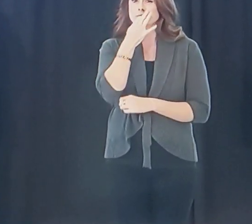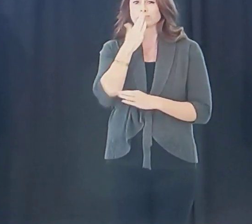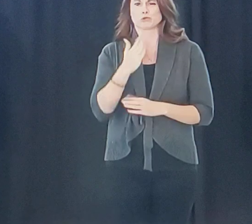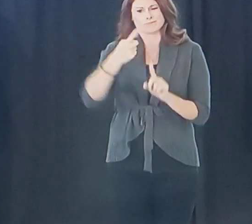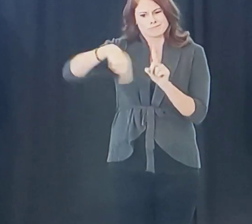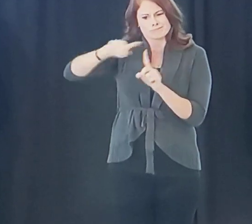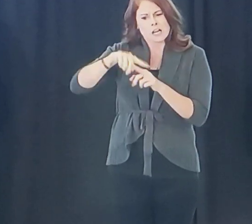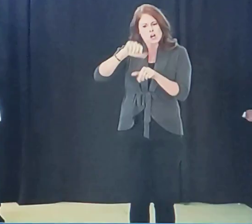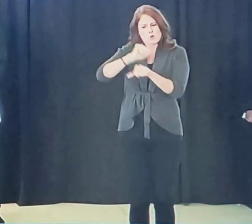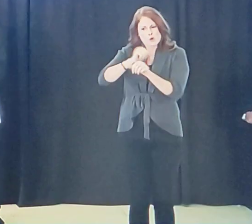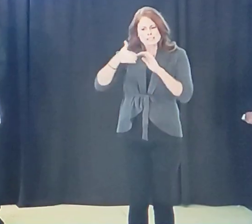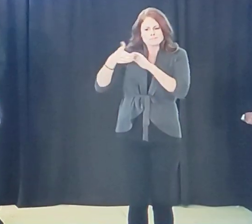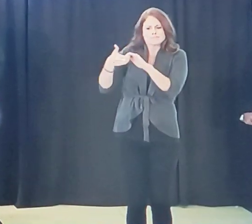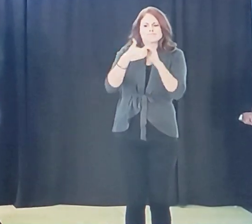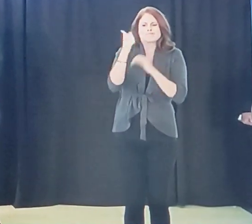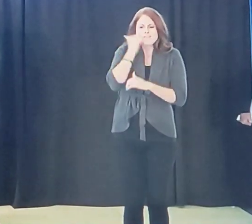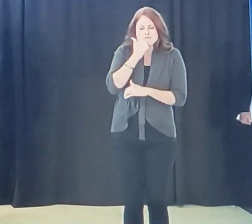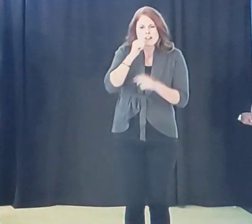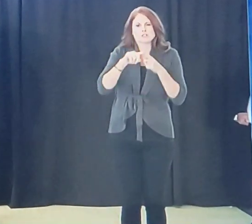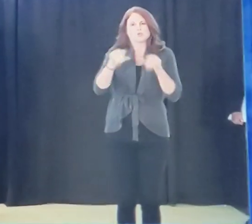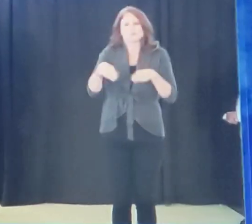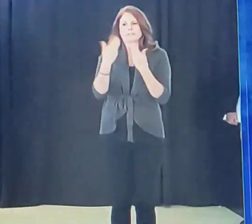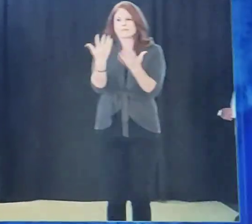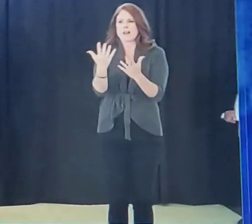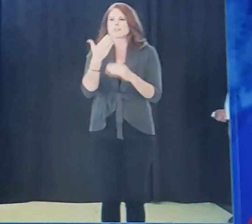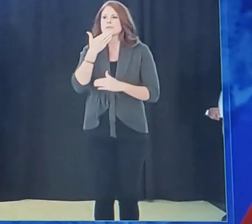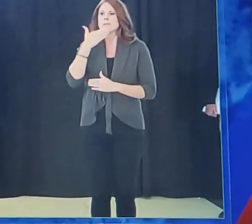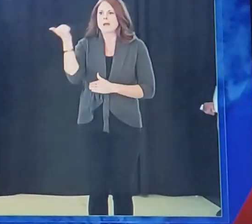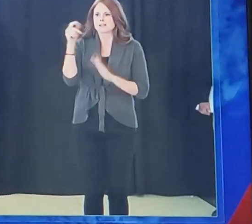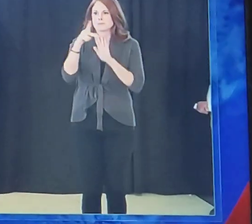are working. And we want to go now to Missouri Governor Mike Parson, who joins us live for